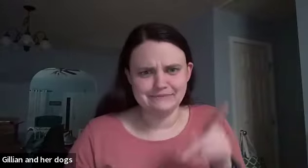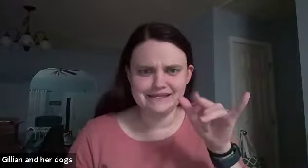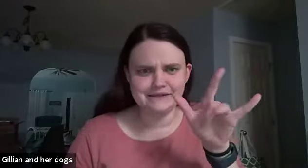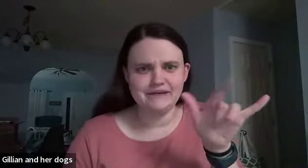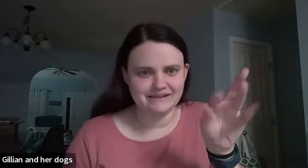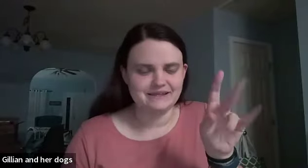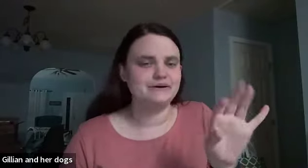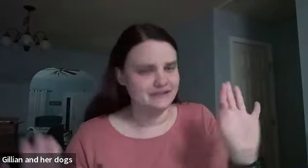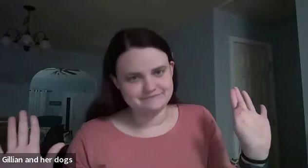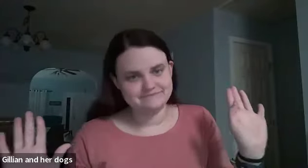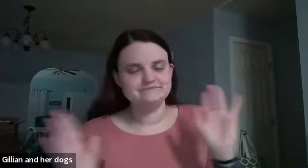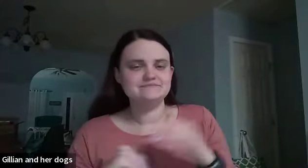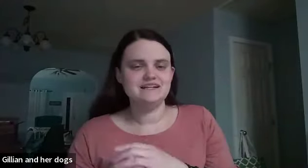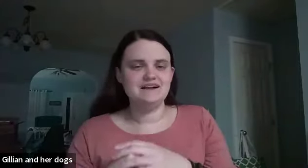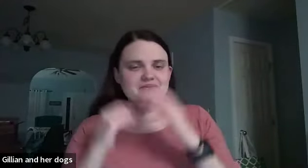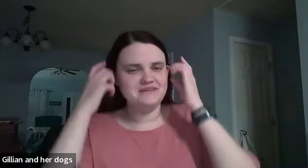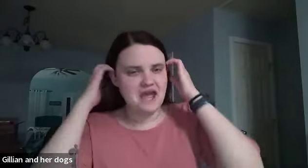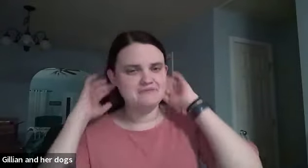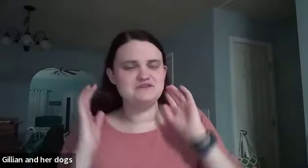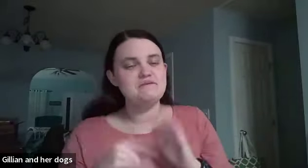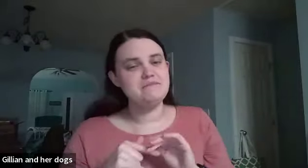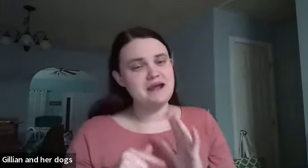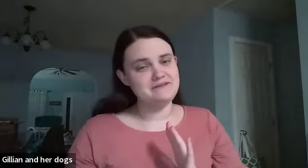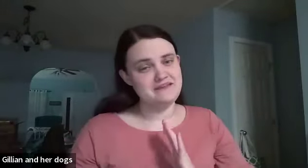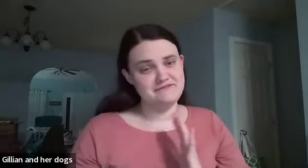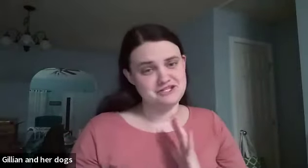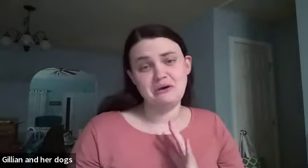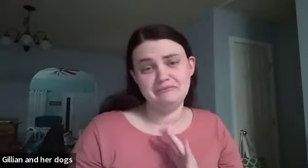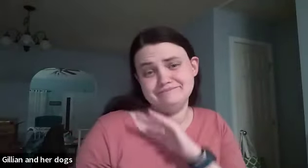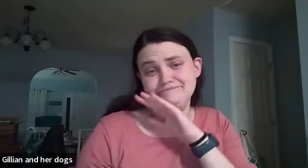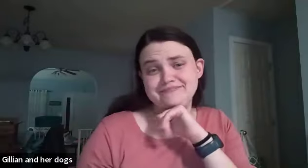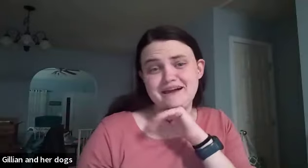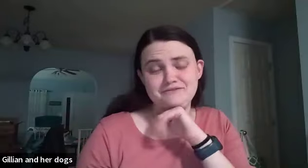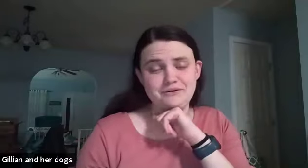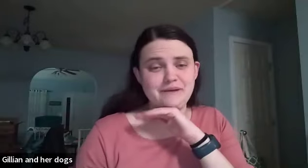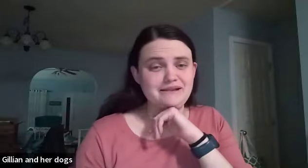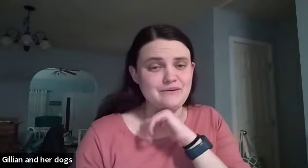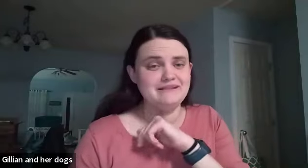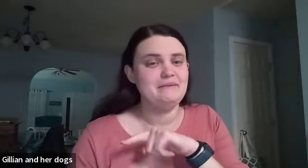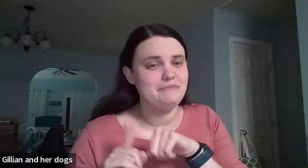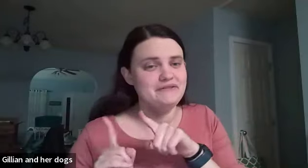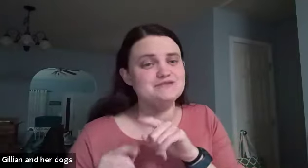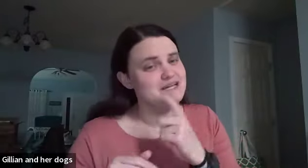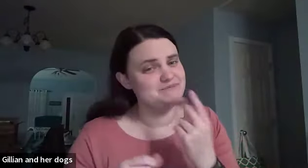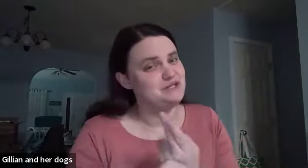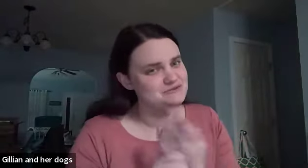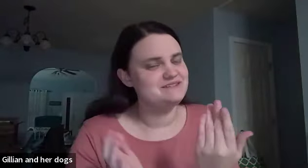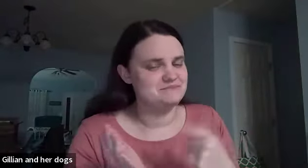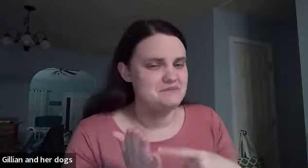a Piggly Wiggly. But yeah, so that one may not be the official sign for Piggly Wiggly, but that's what has been used